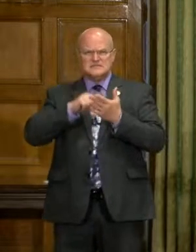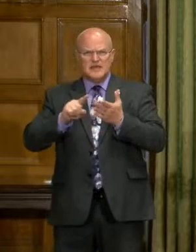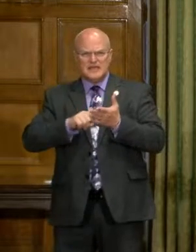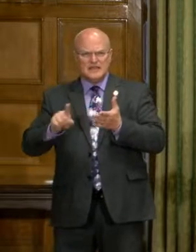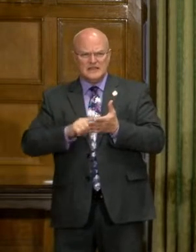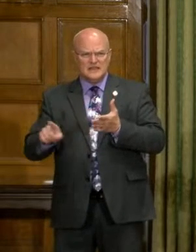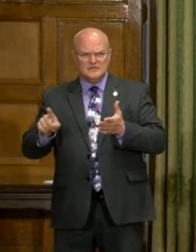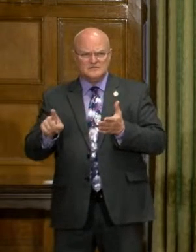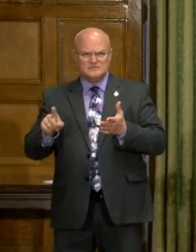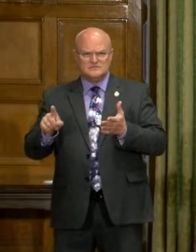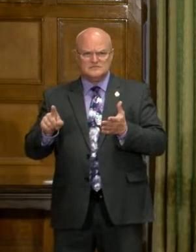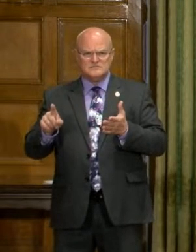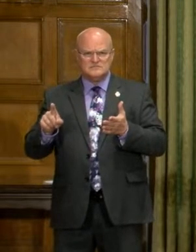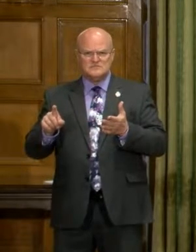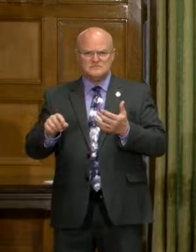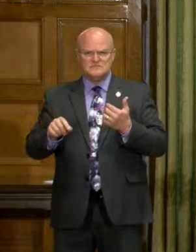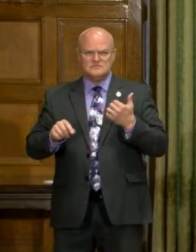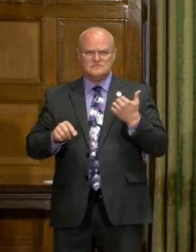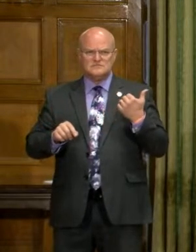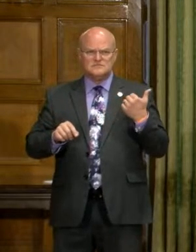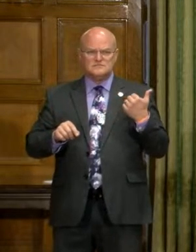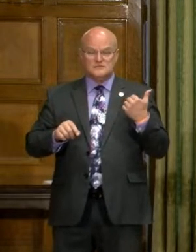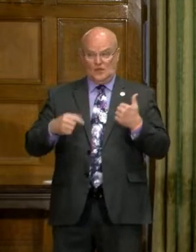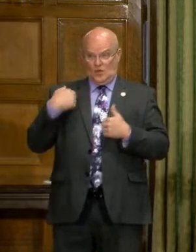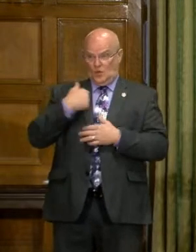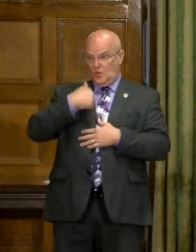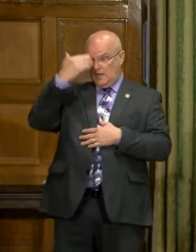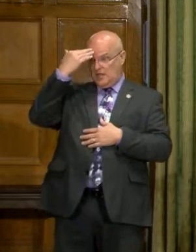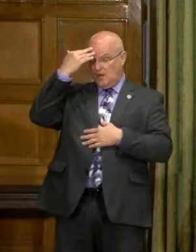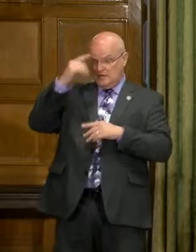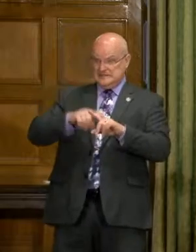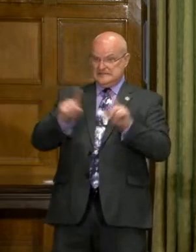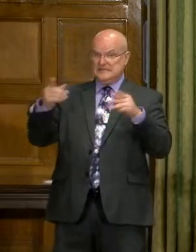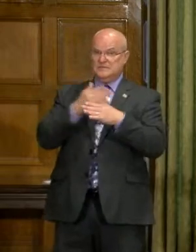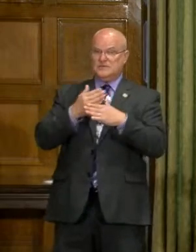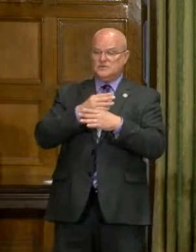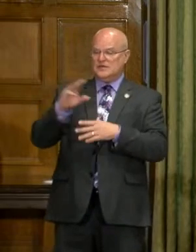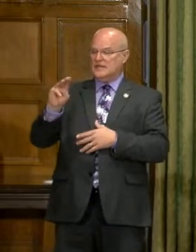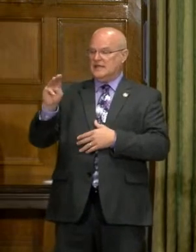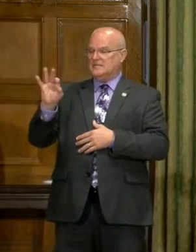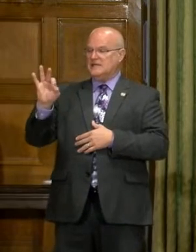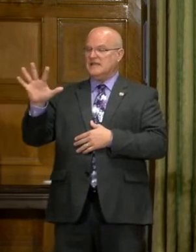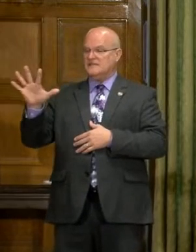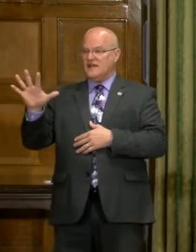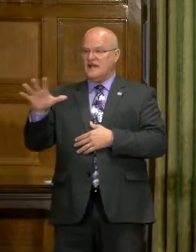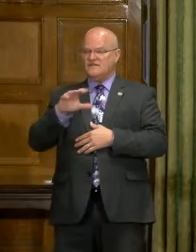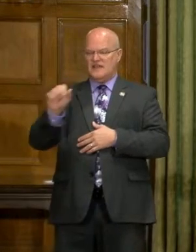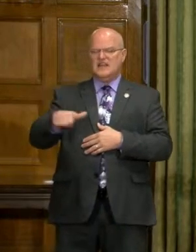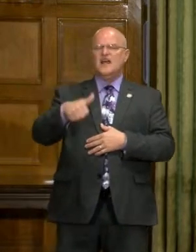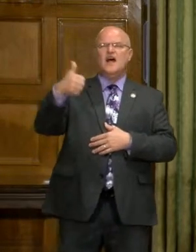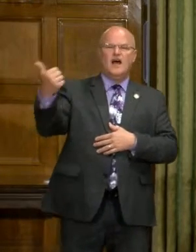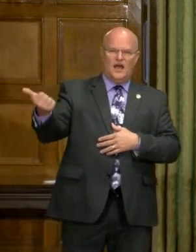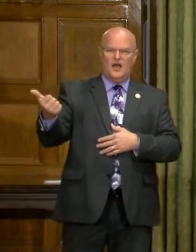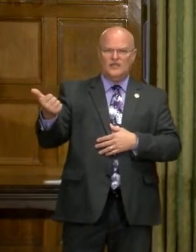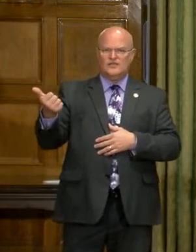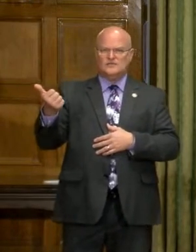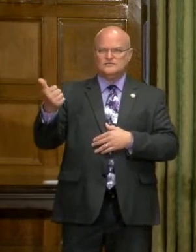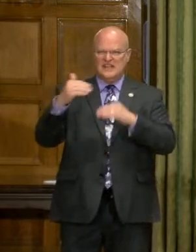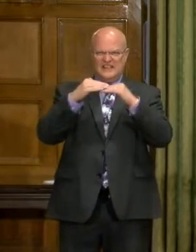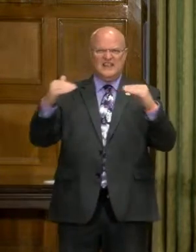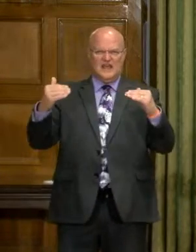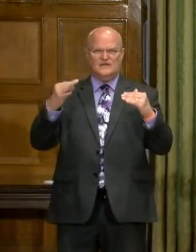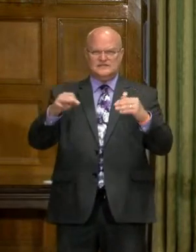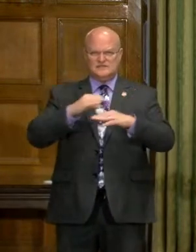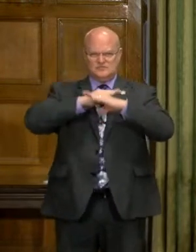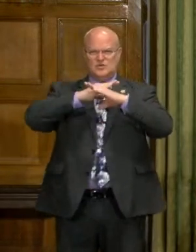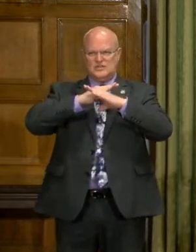inspected them? Well, I mean, we know there's a distinction between N95 mask and other